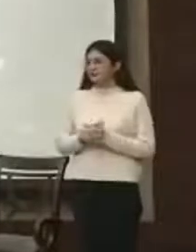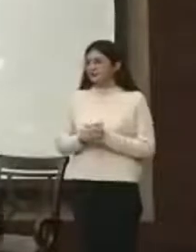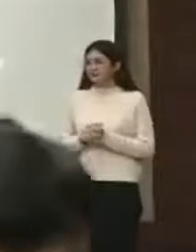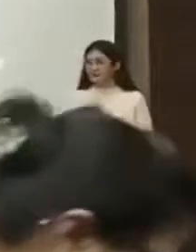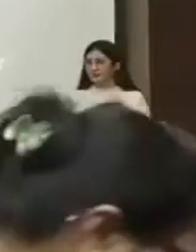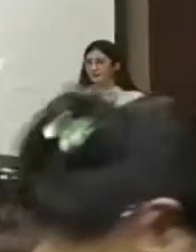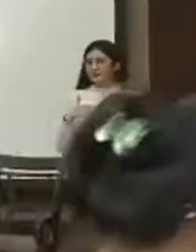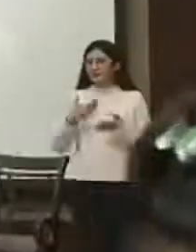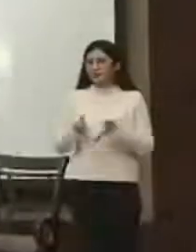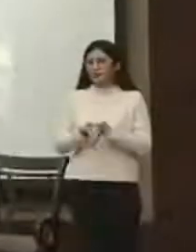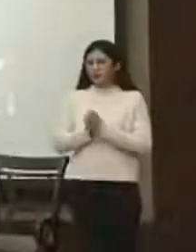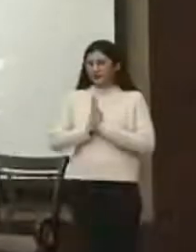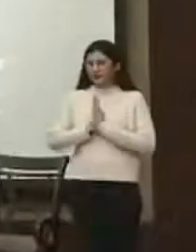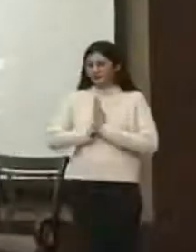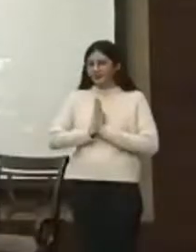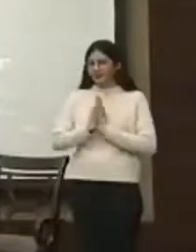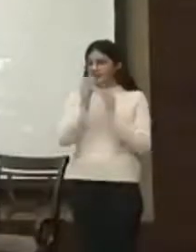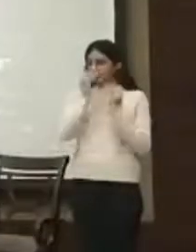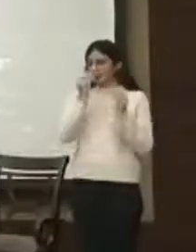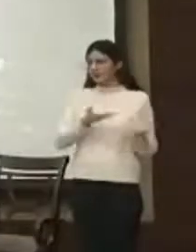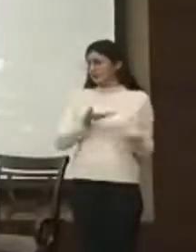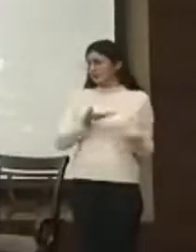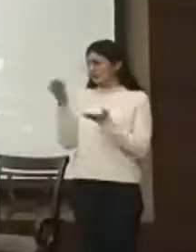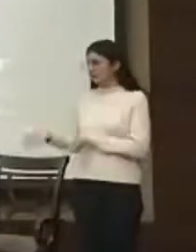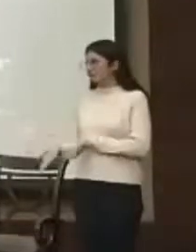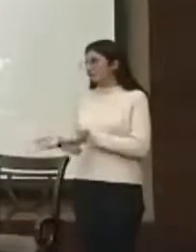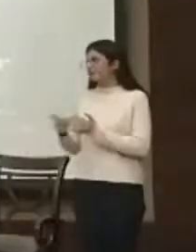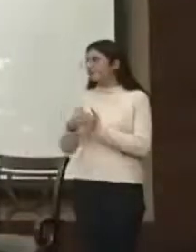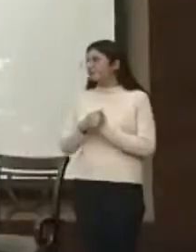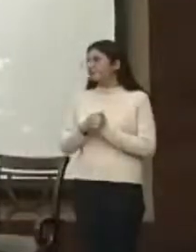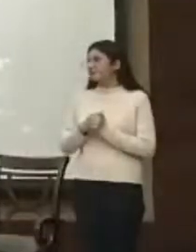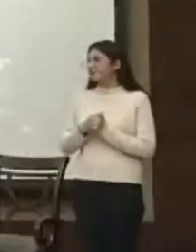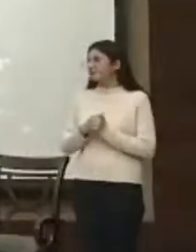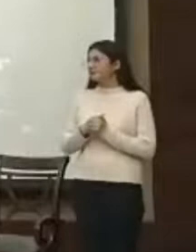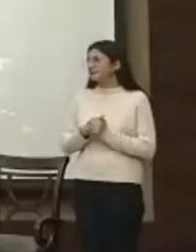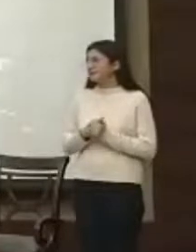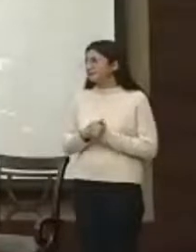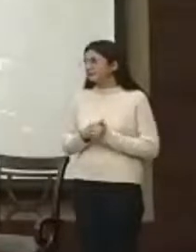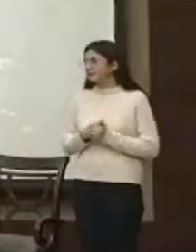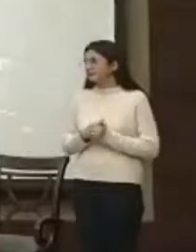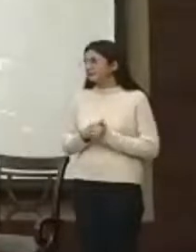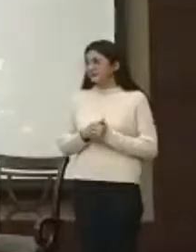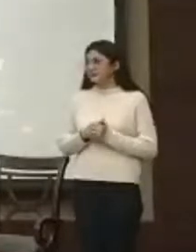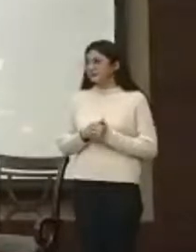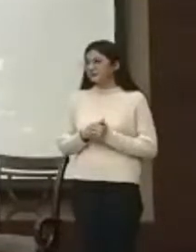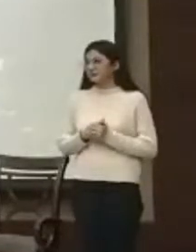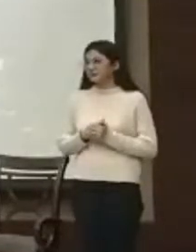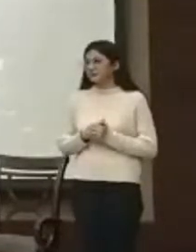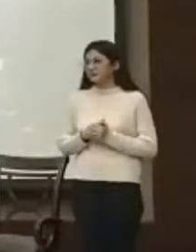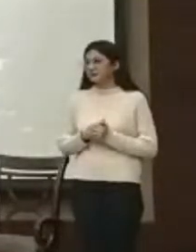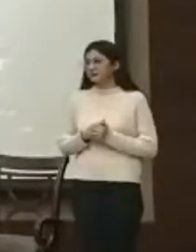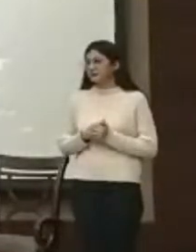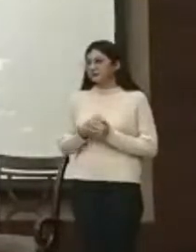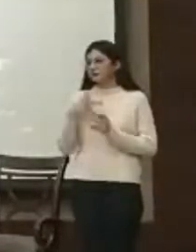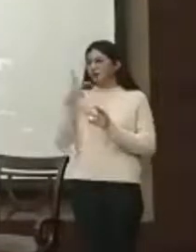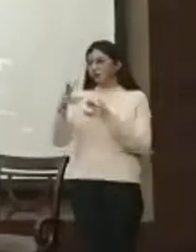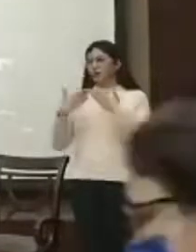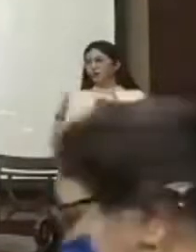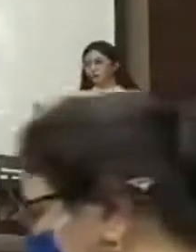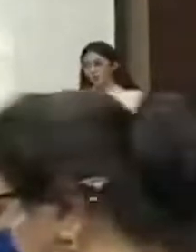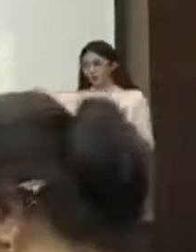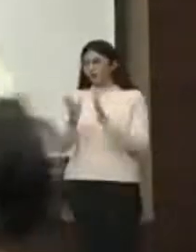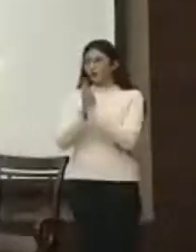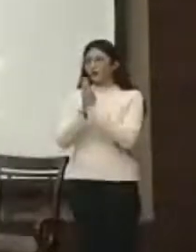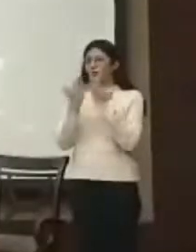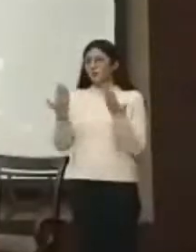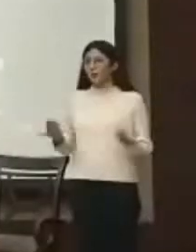May I request you, sir, to please come up on stage for the launch of the book